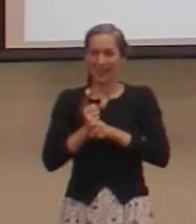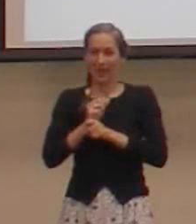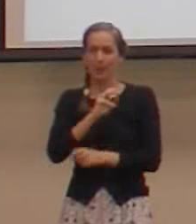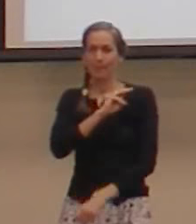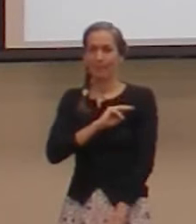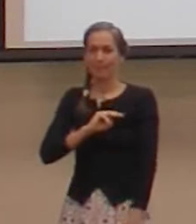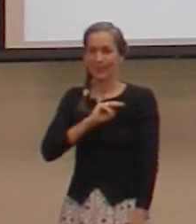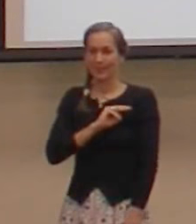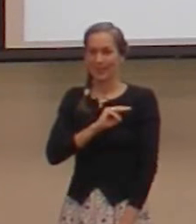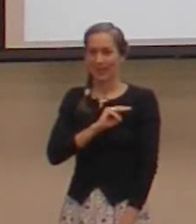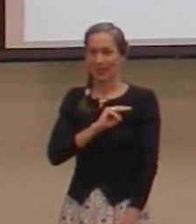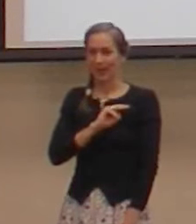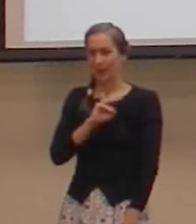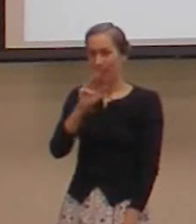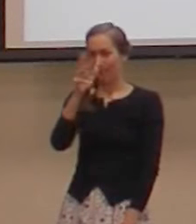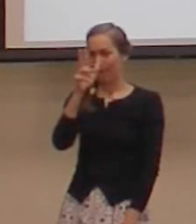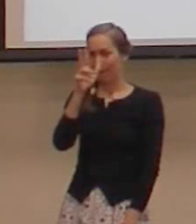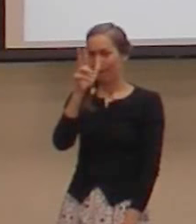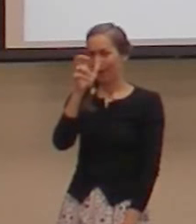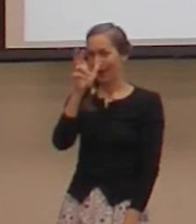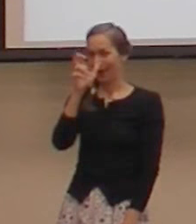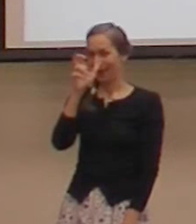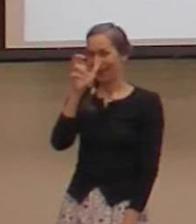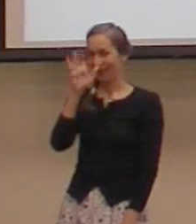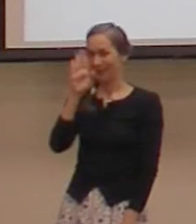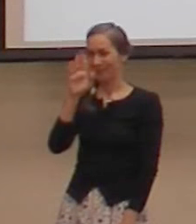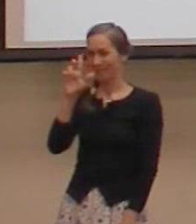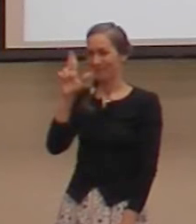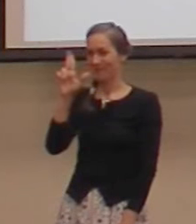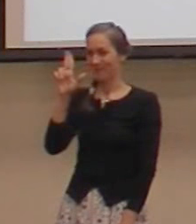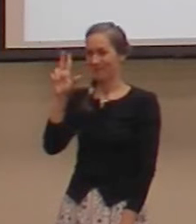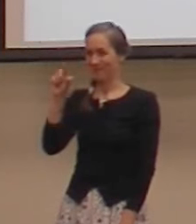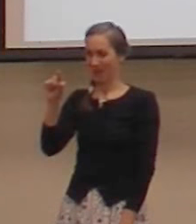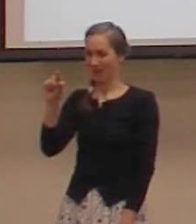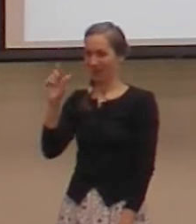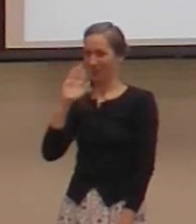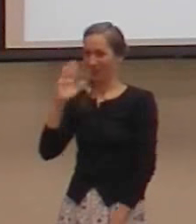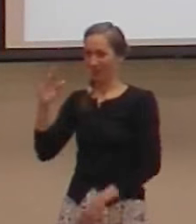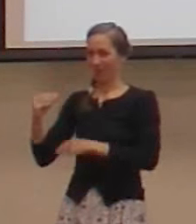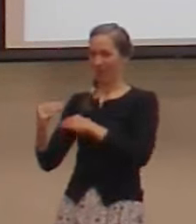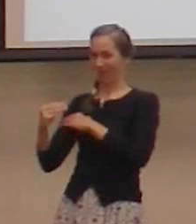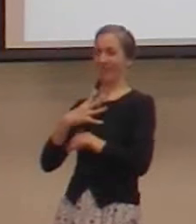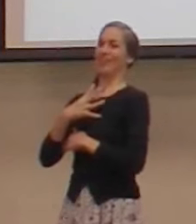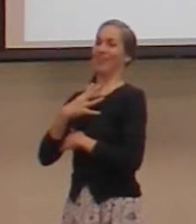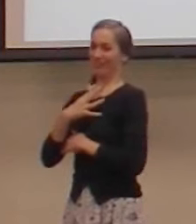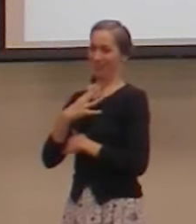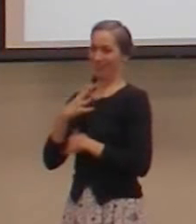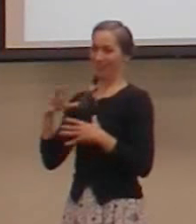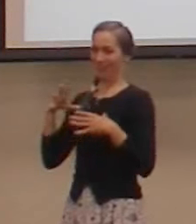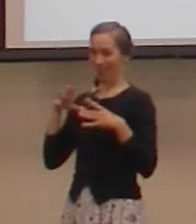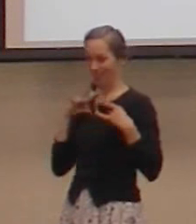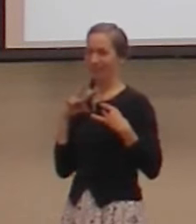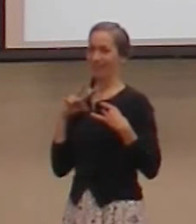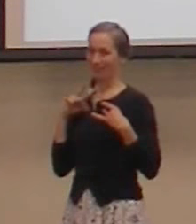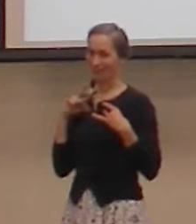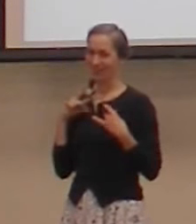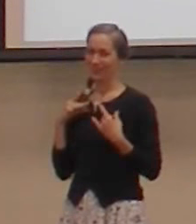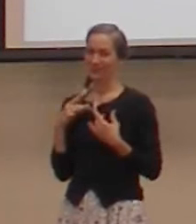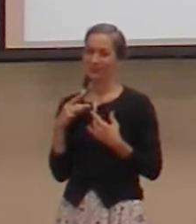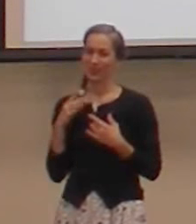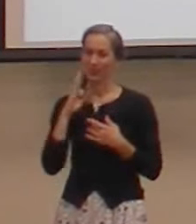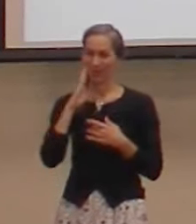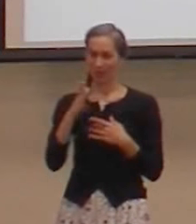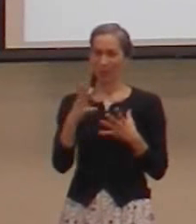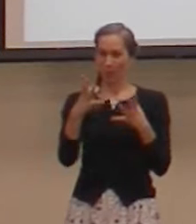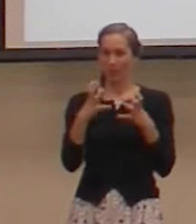they can come back from the field and they can get more training and come here and study for 2 more years, and they can work in local congregations or